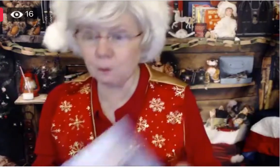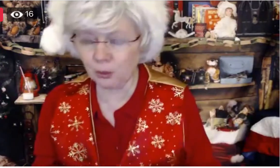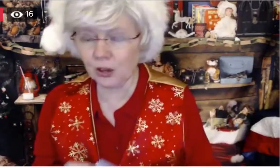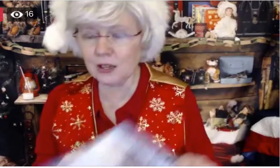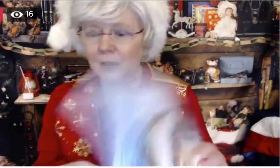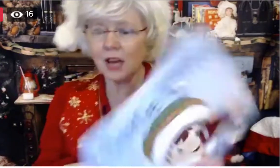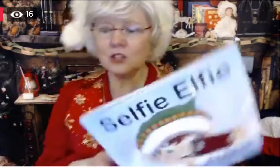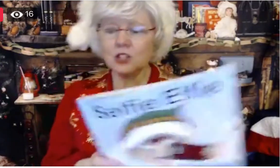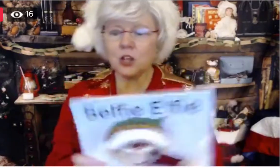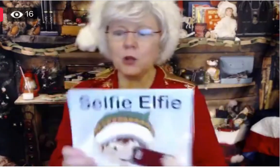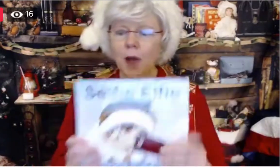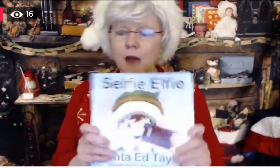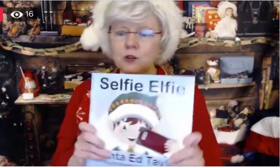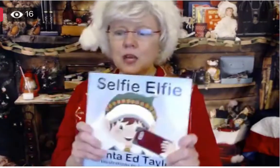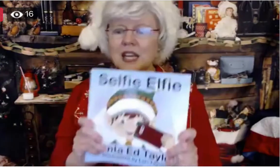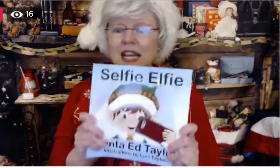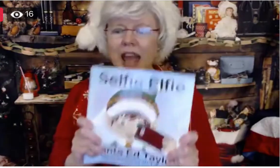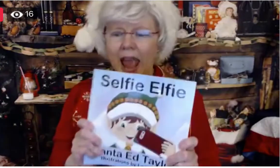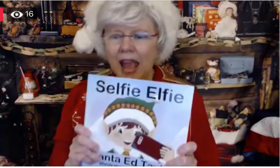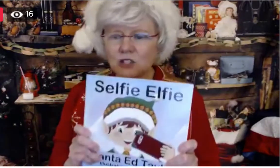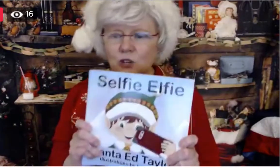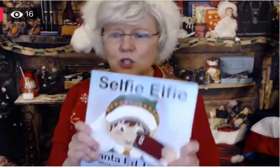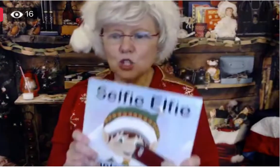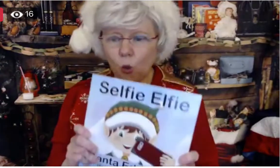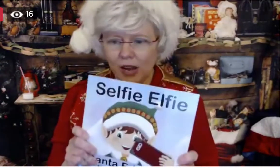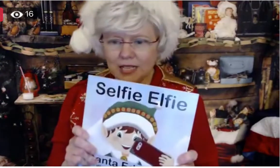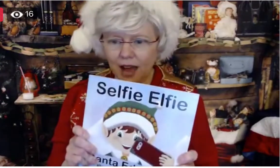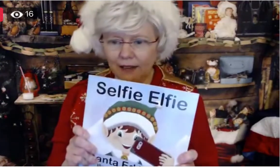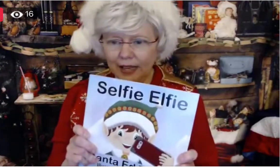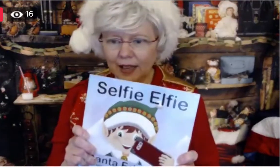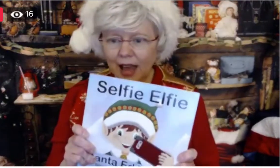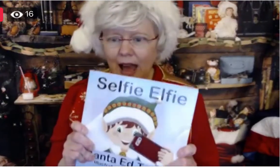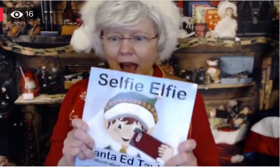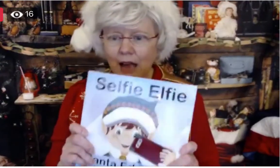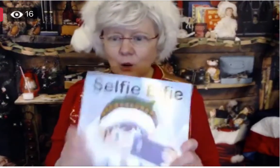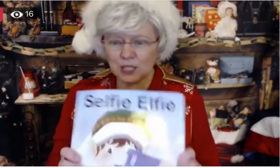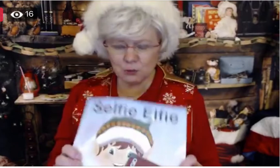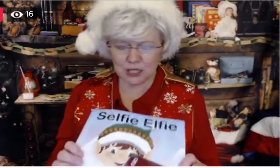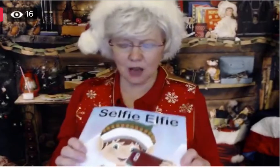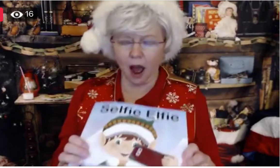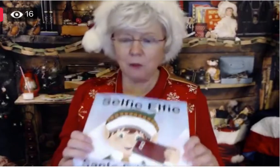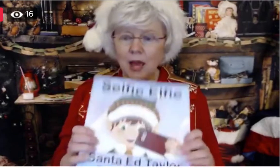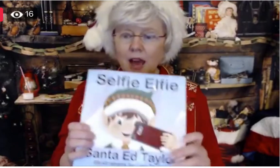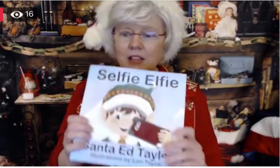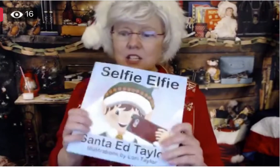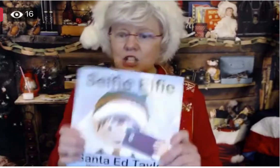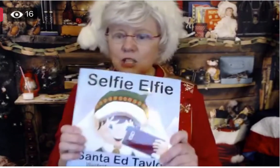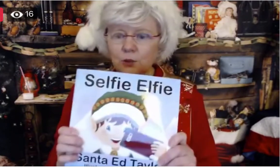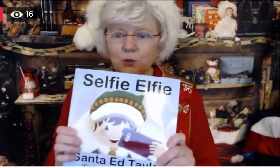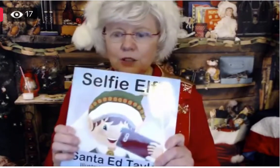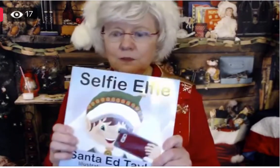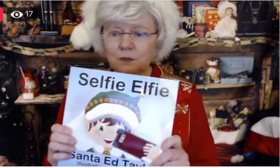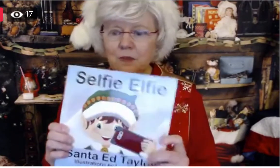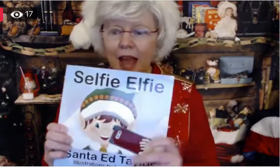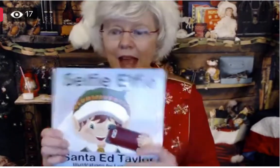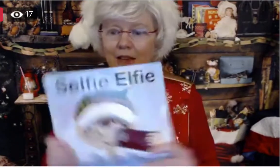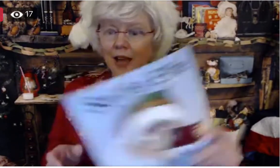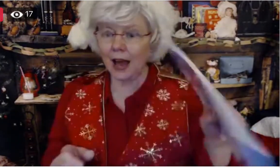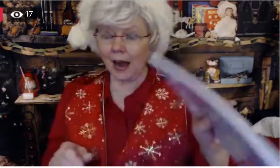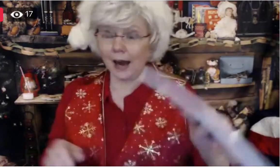book to show you how you can enhance your storytelling at Christmas time to children. And